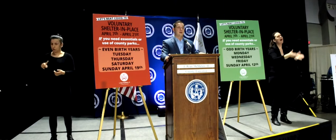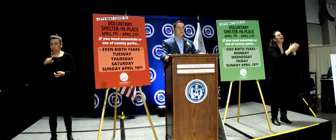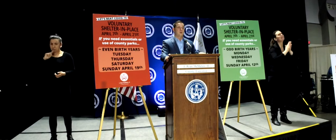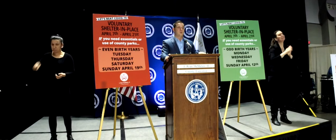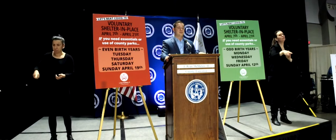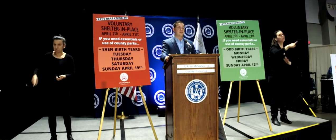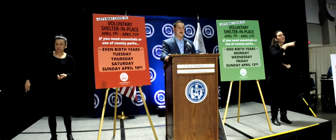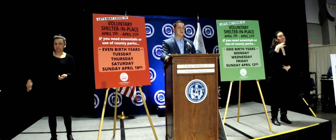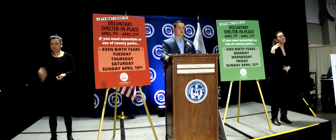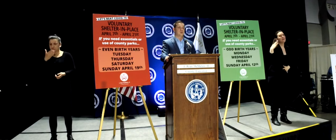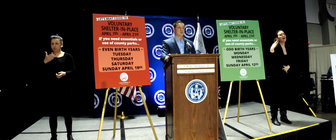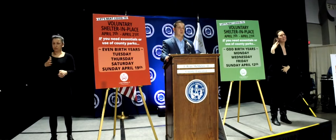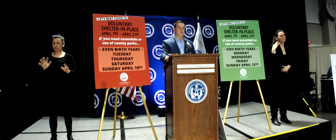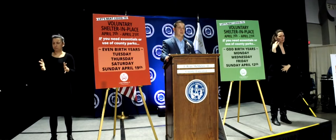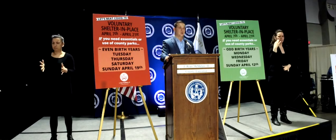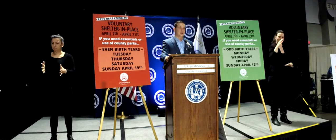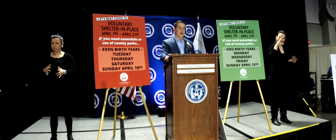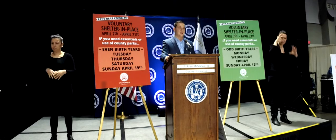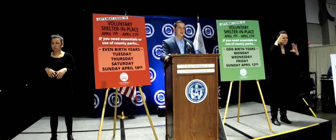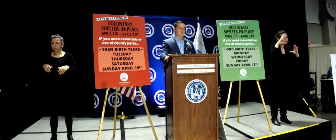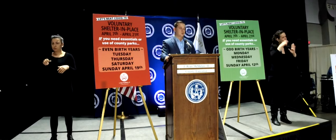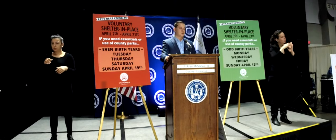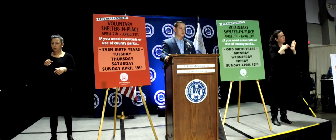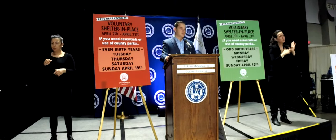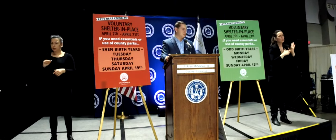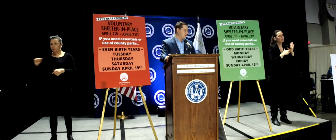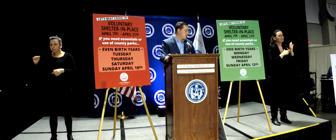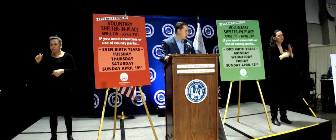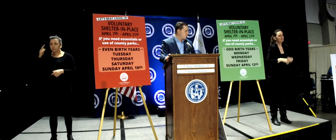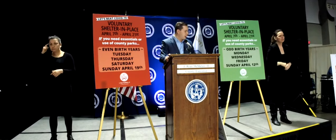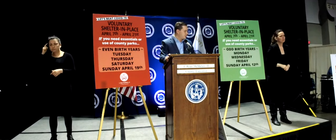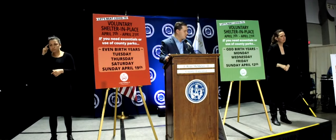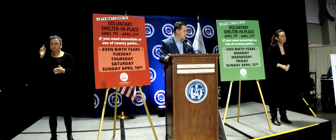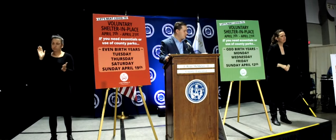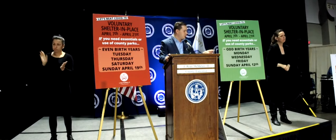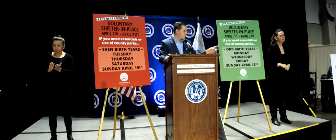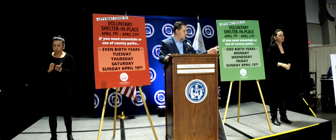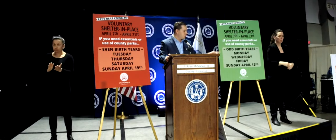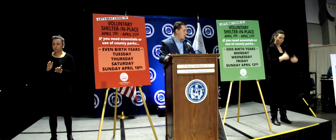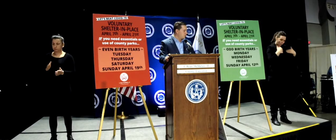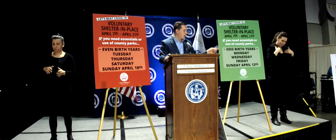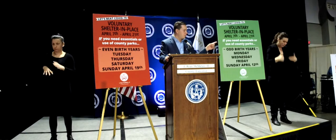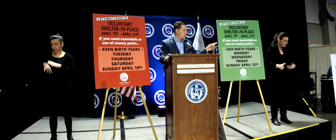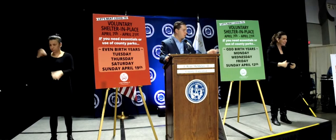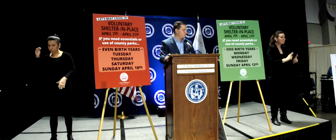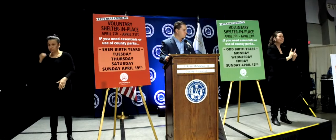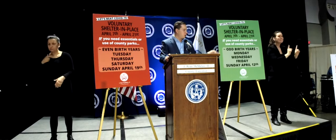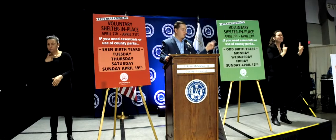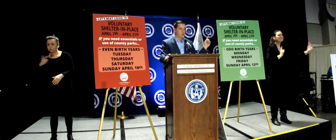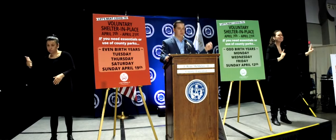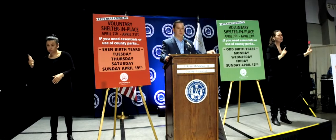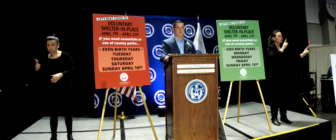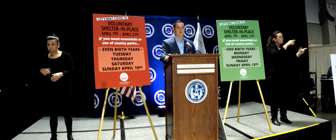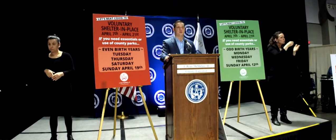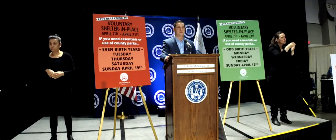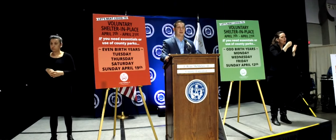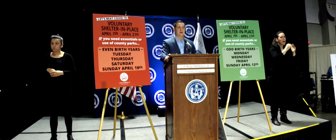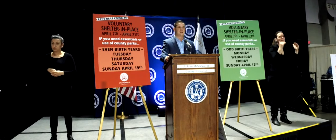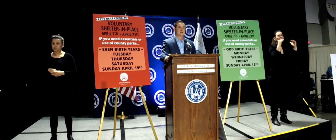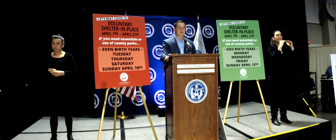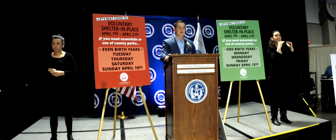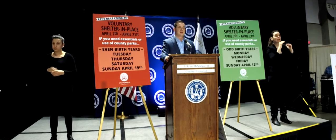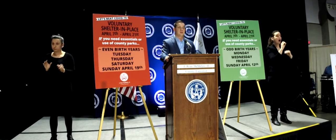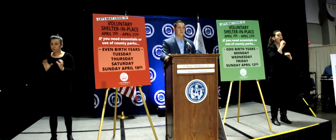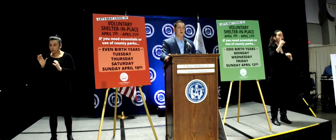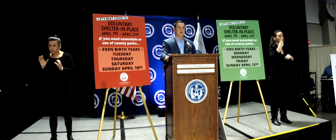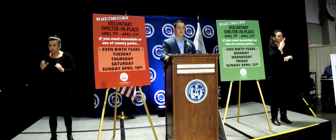need, we still ask you to really look at social distancing. And we're not suggesting that you should go out shopping all 3 or 4 of these